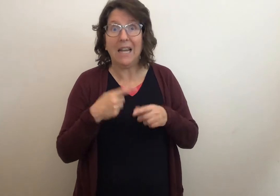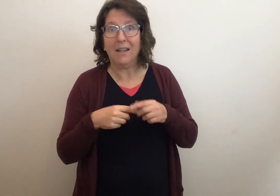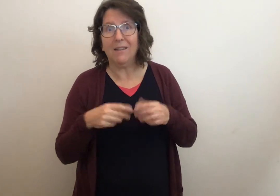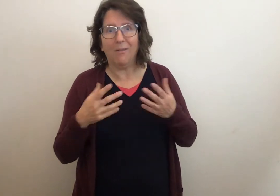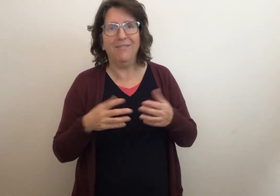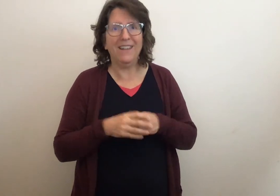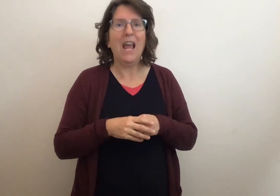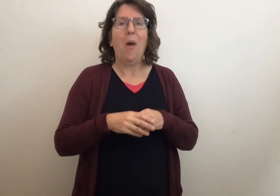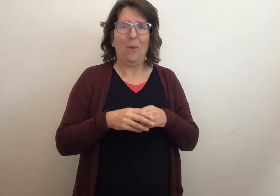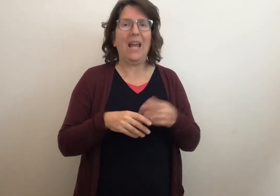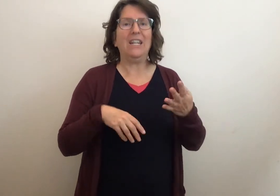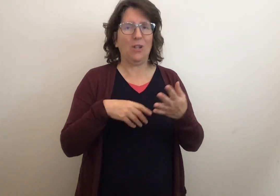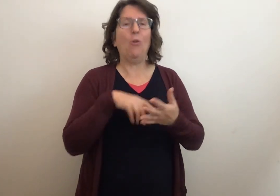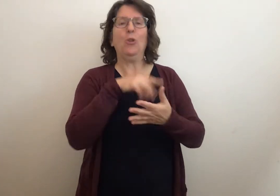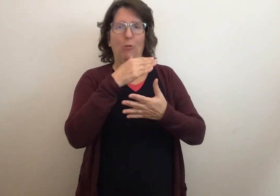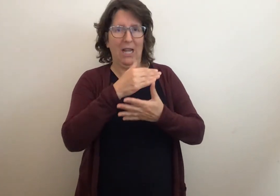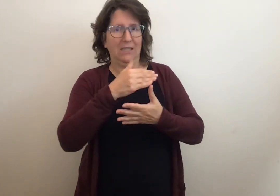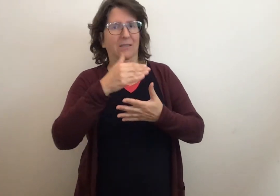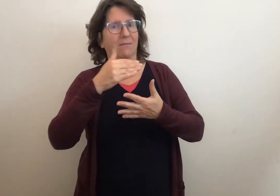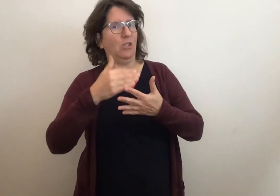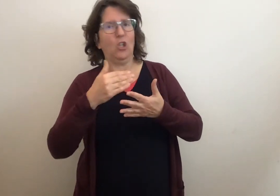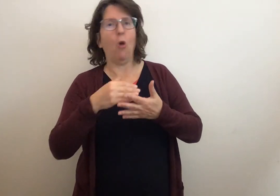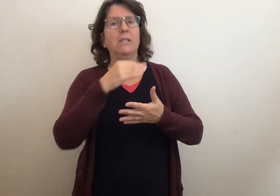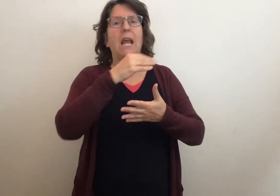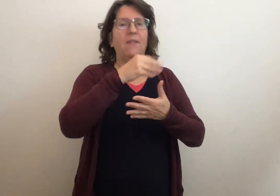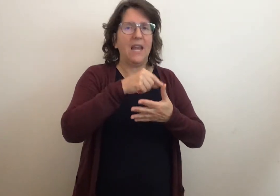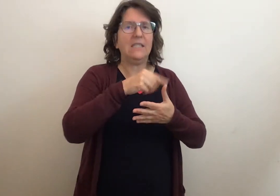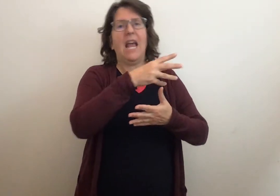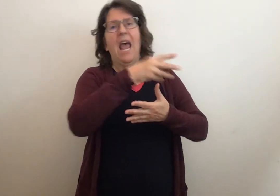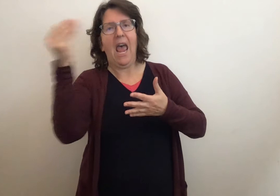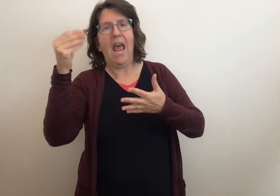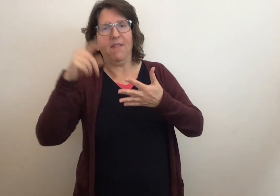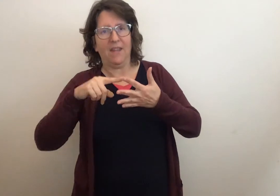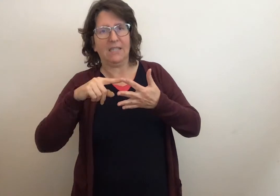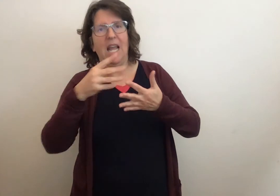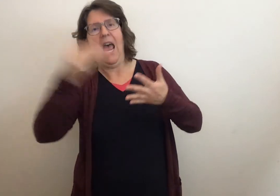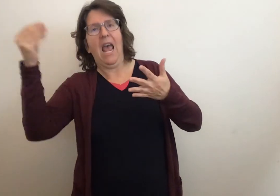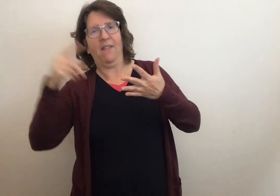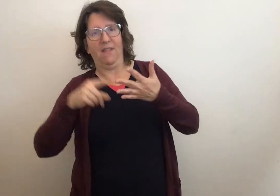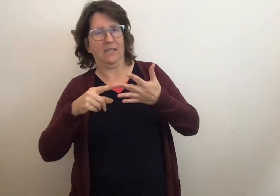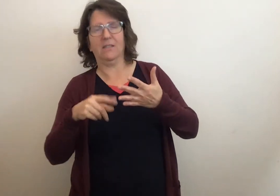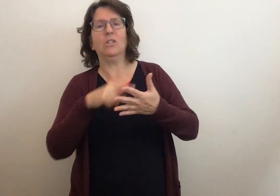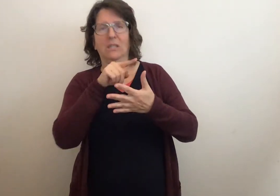signing, okay, so you look. You don't say this and this and this. You just